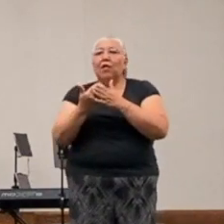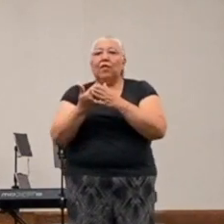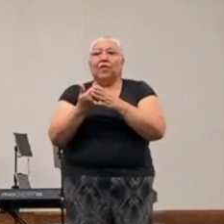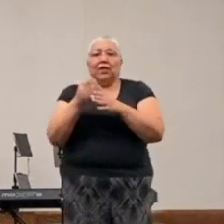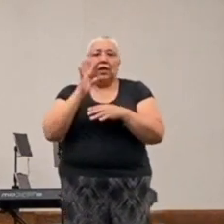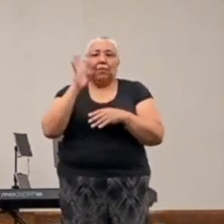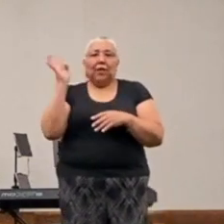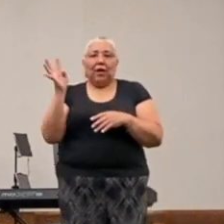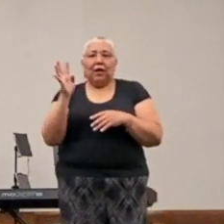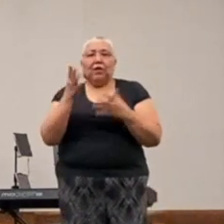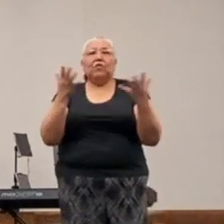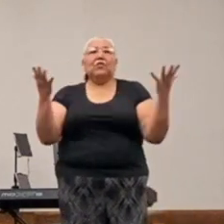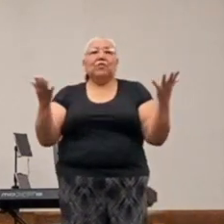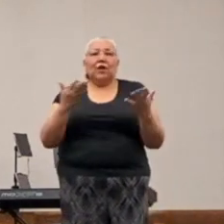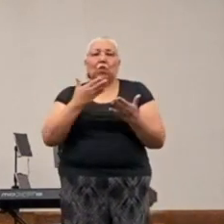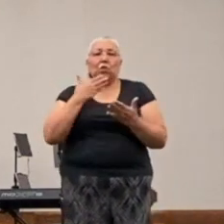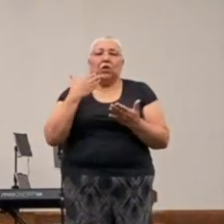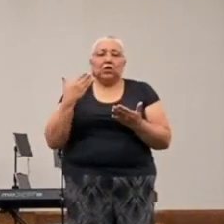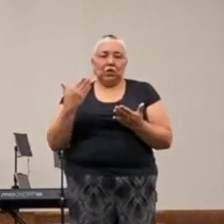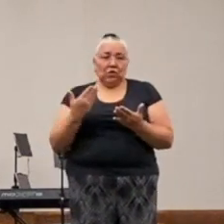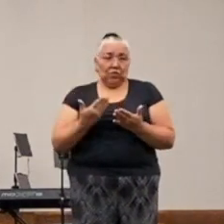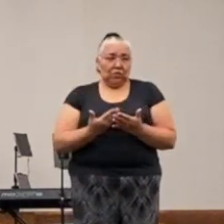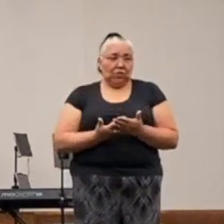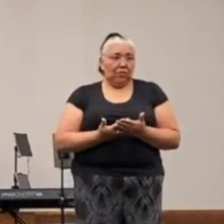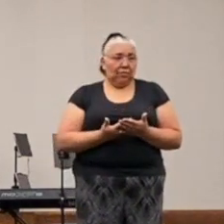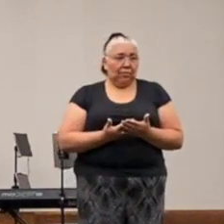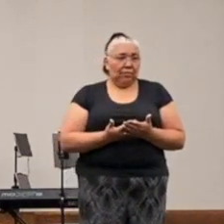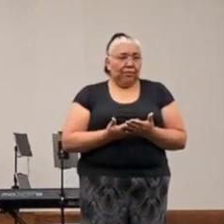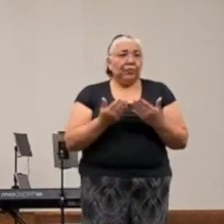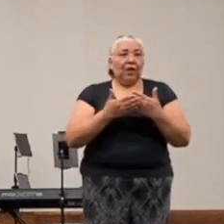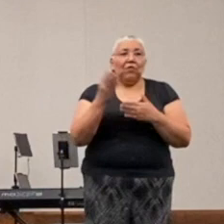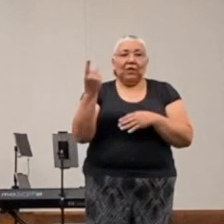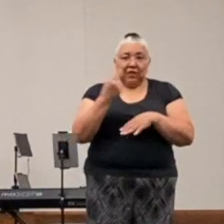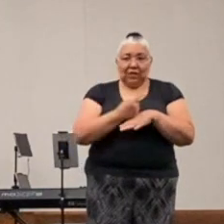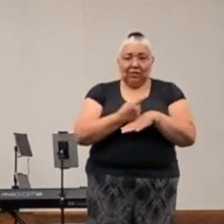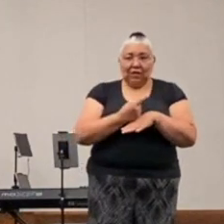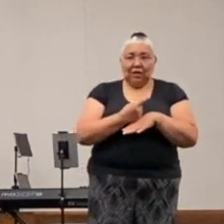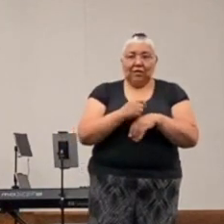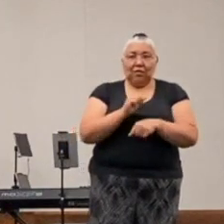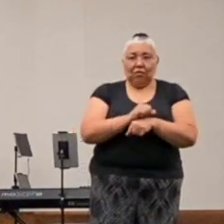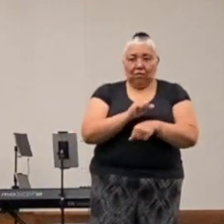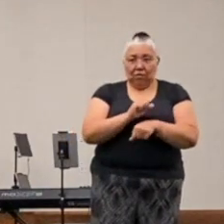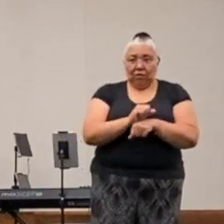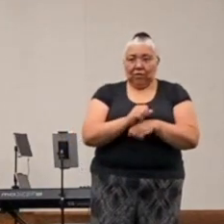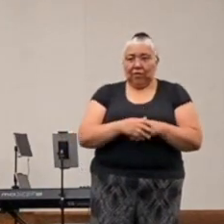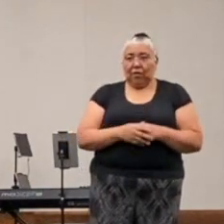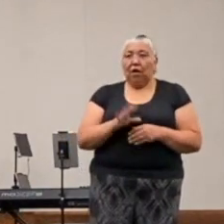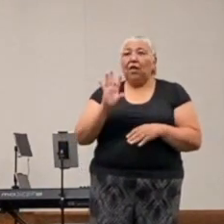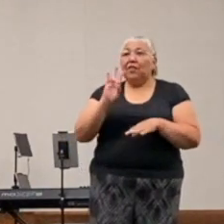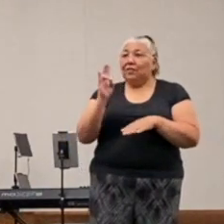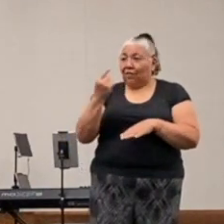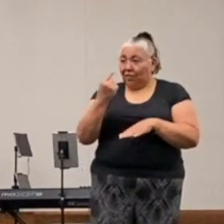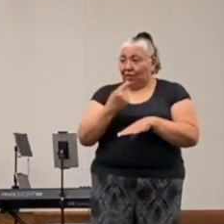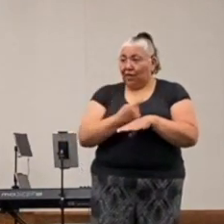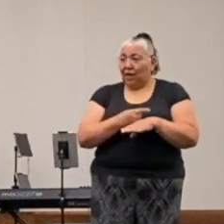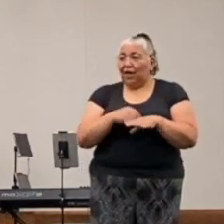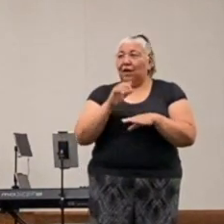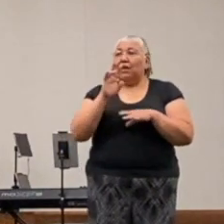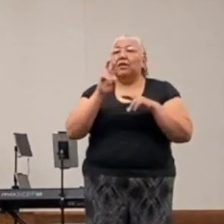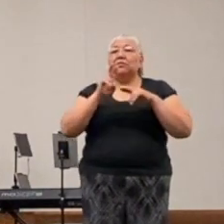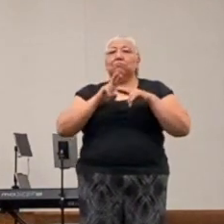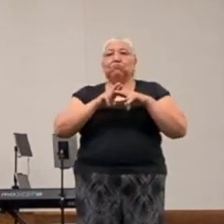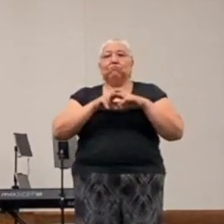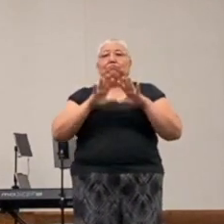very good. Right? After 6 days of work, on the seventh day, he sat back and he's